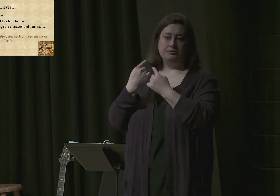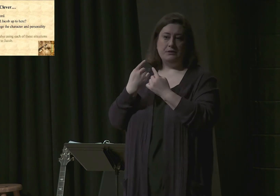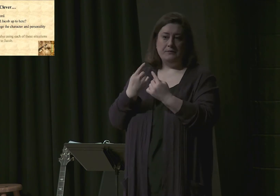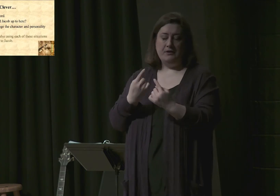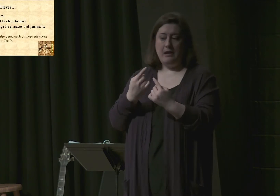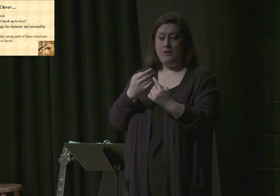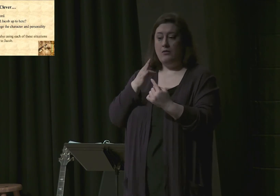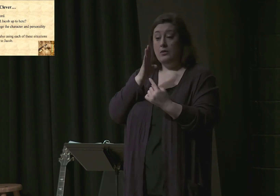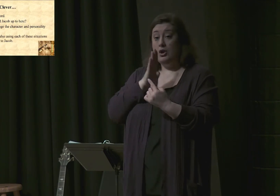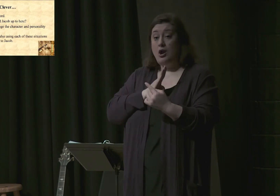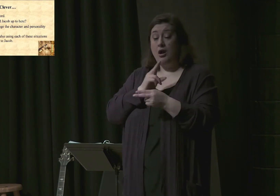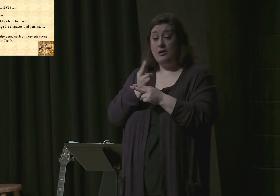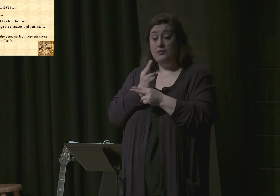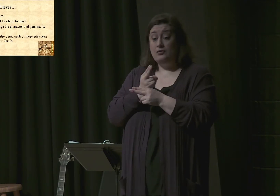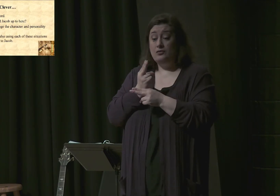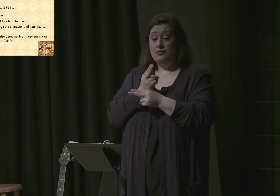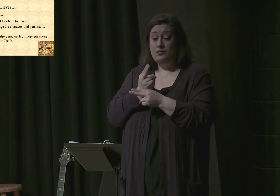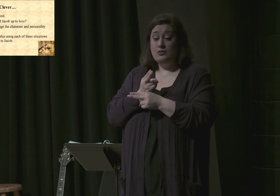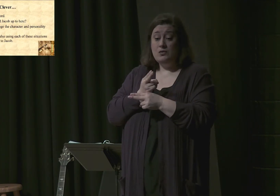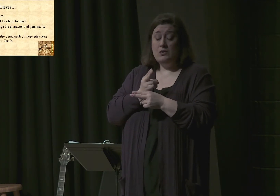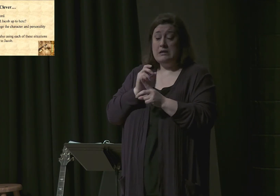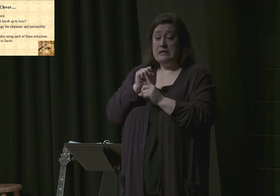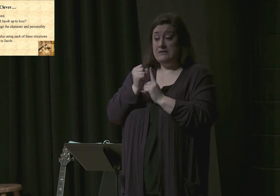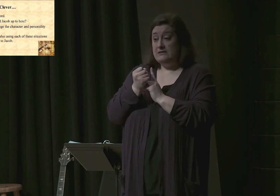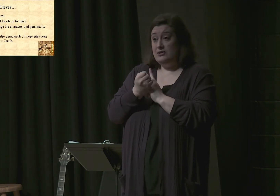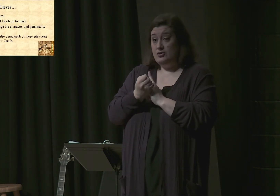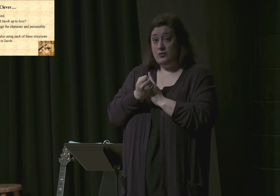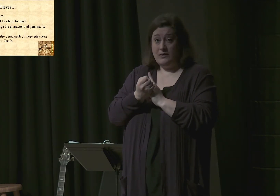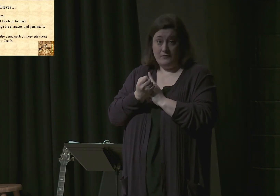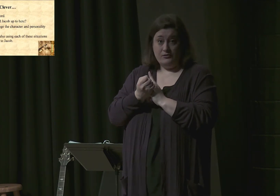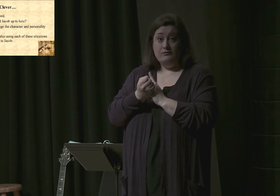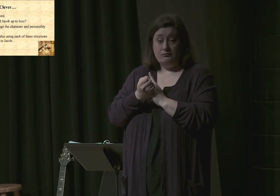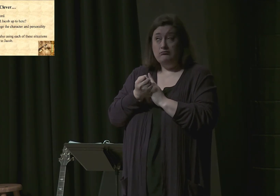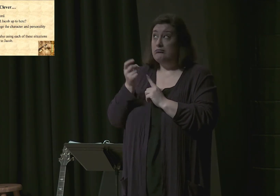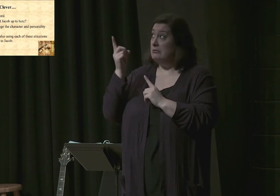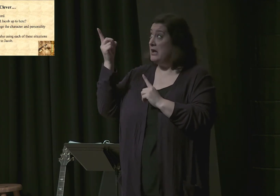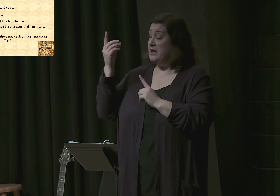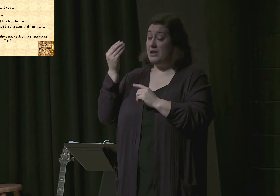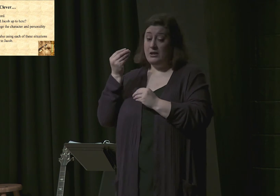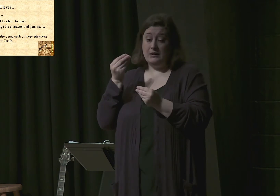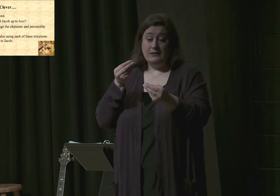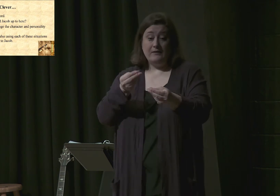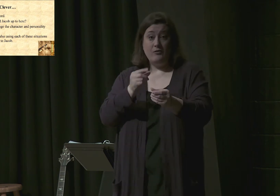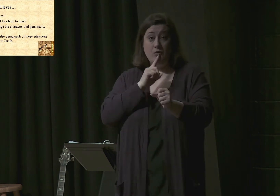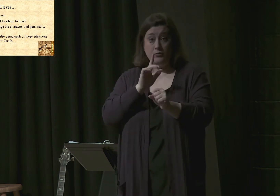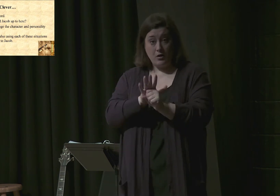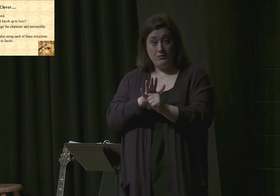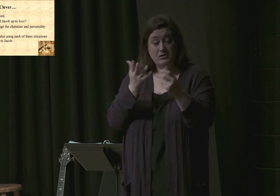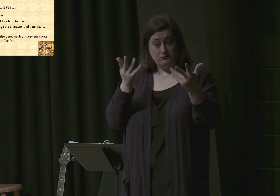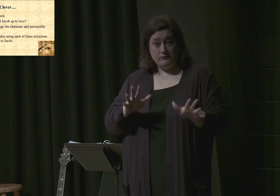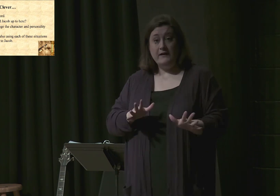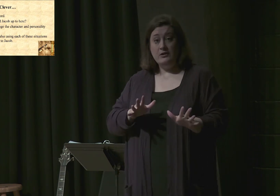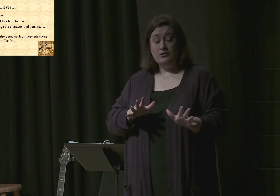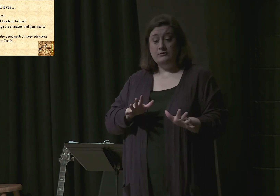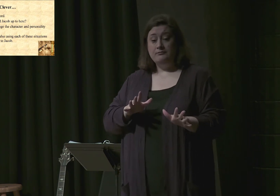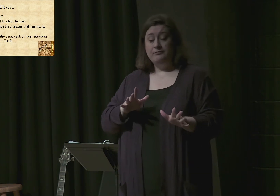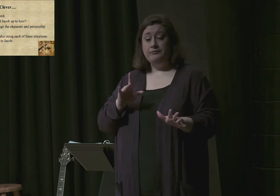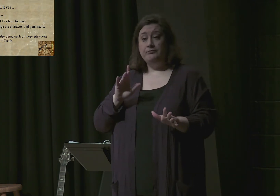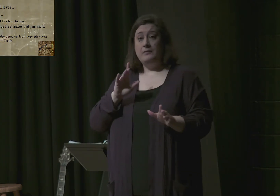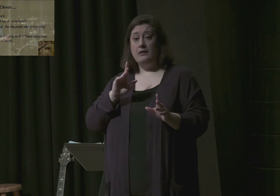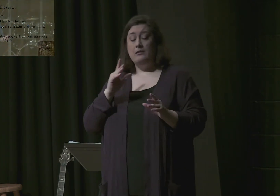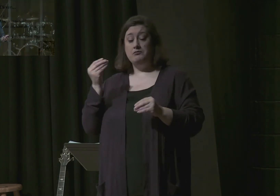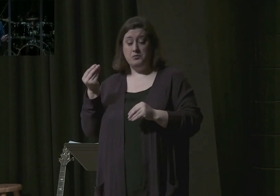along, God is also using each of these situations to fulfill his promises to Jacob. He